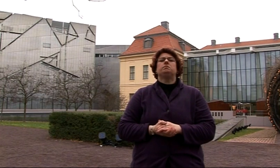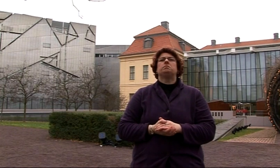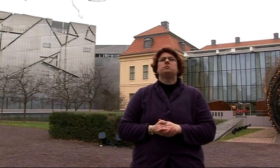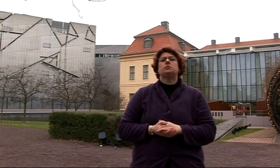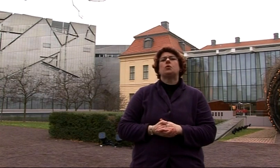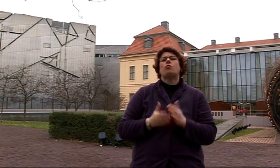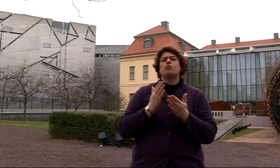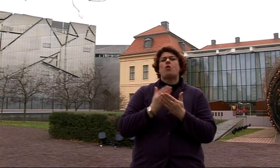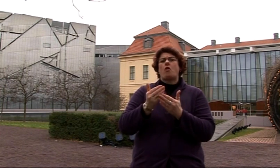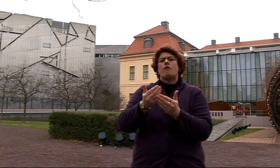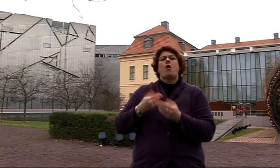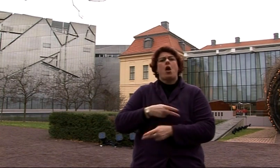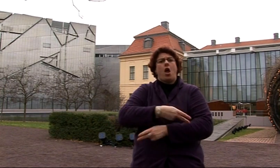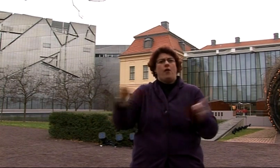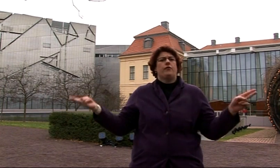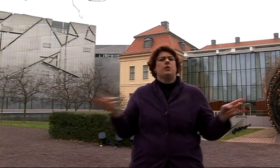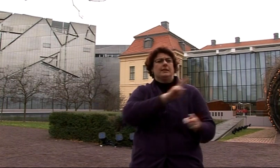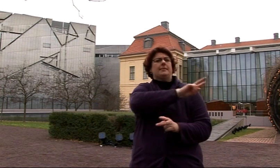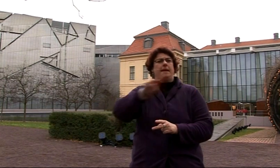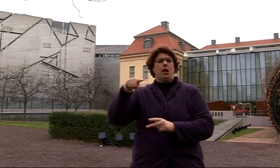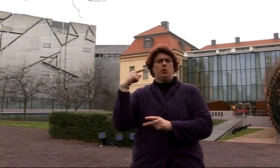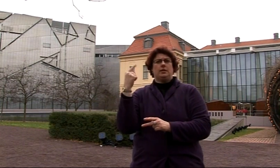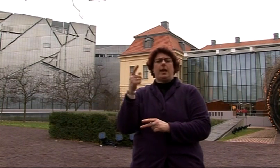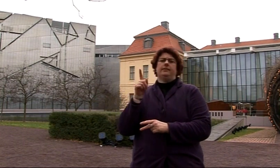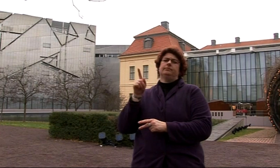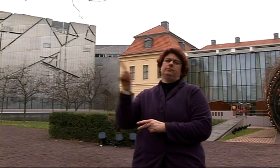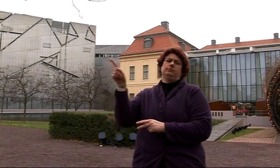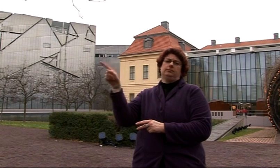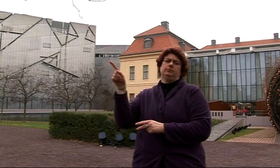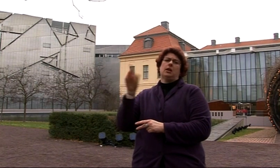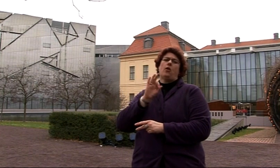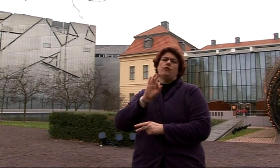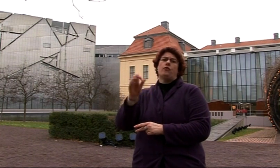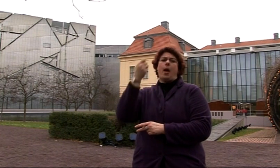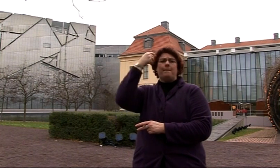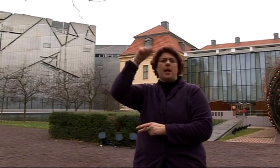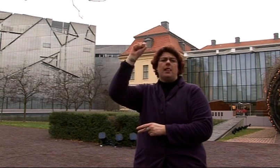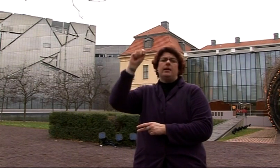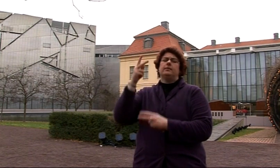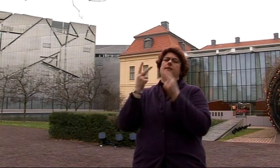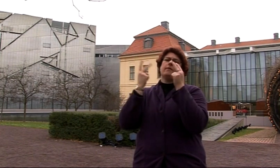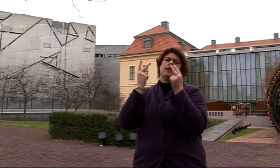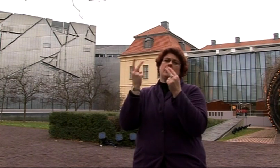landmark in Berlin. The historical building next door, with the glass courtyard, is joined to the new structure.